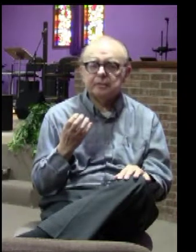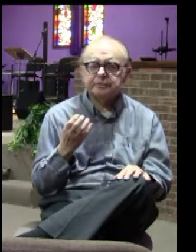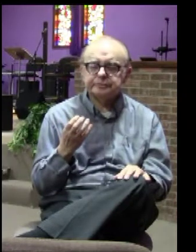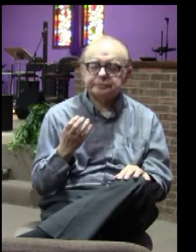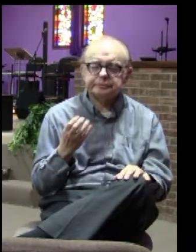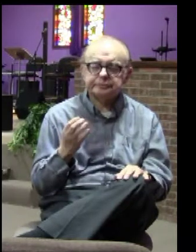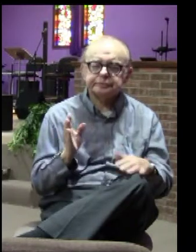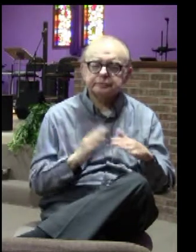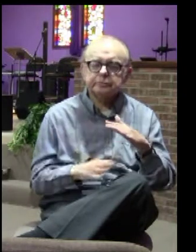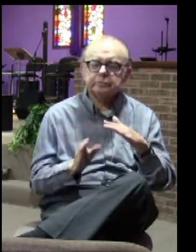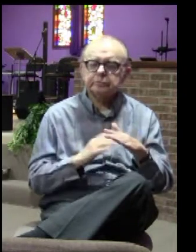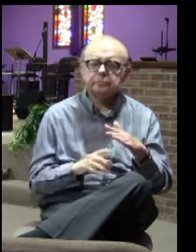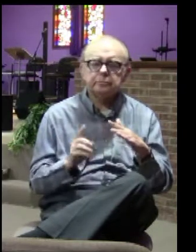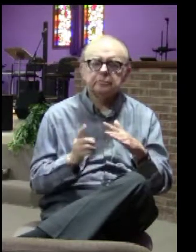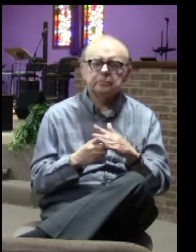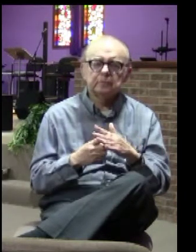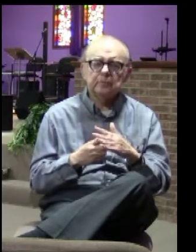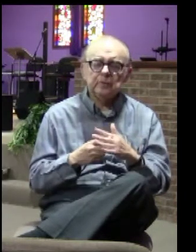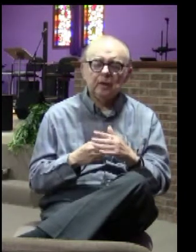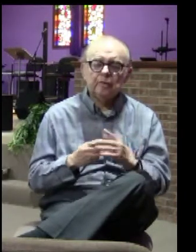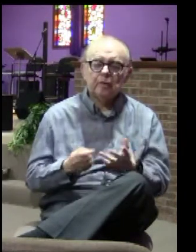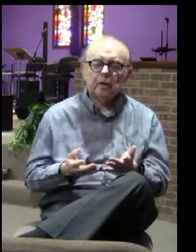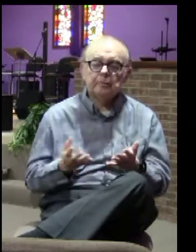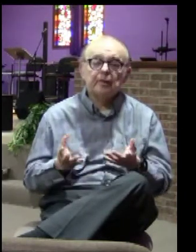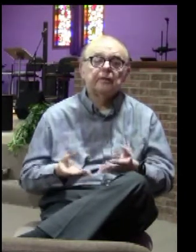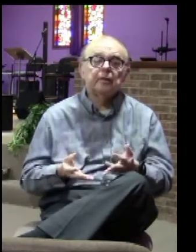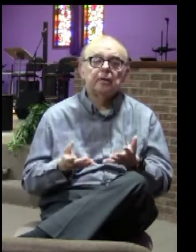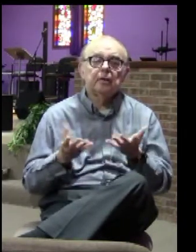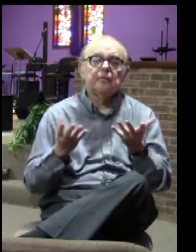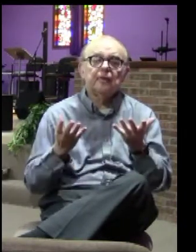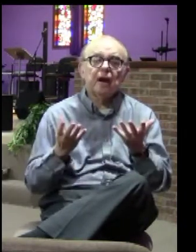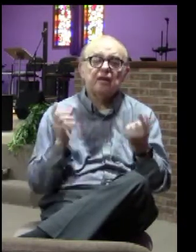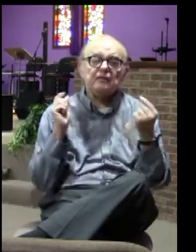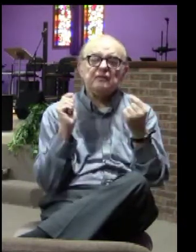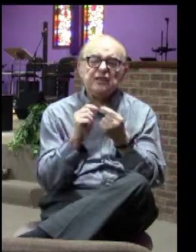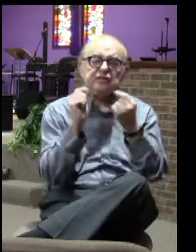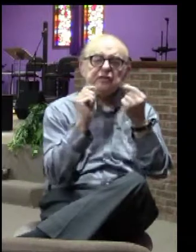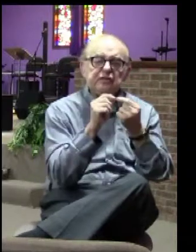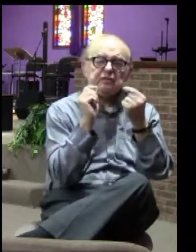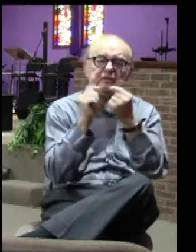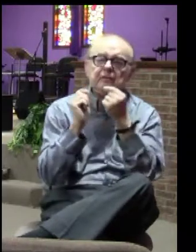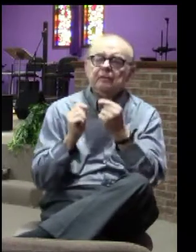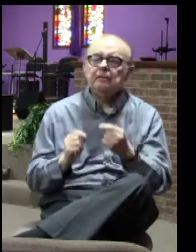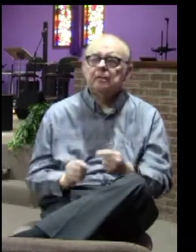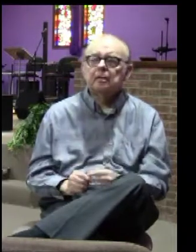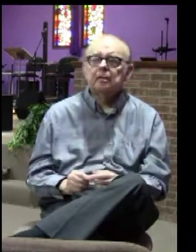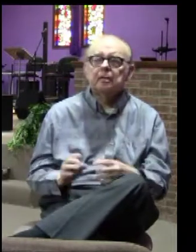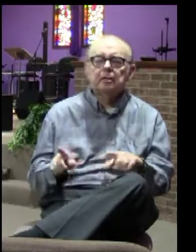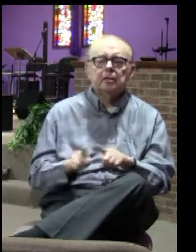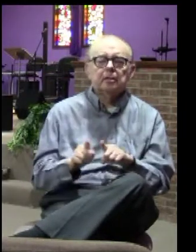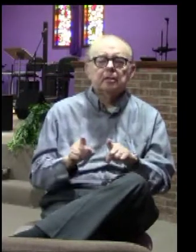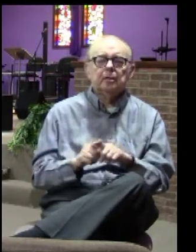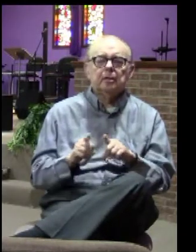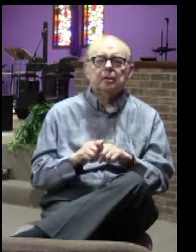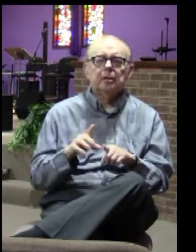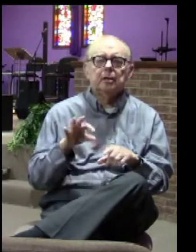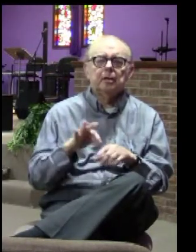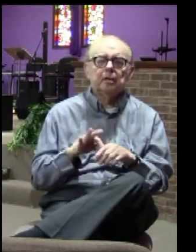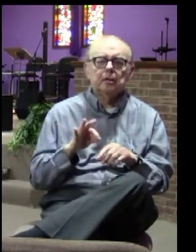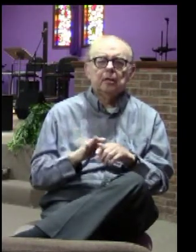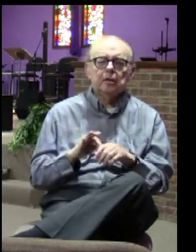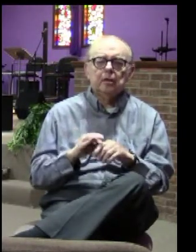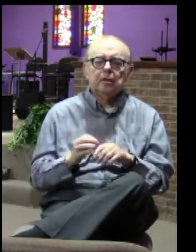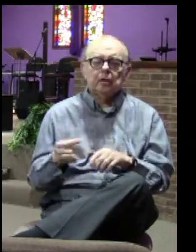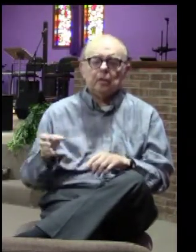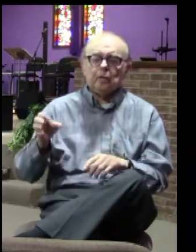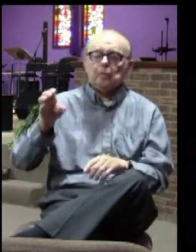to basically start up the fire of vengeance. It's like a gasoline you're going to